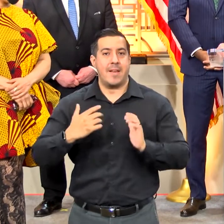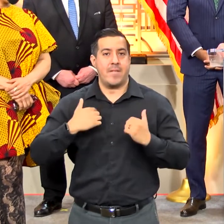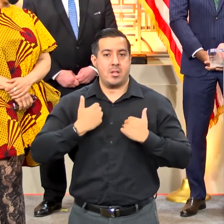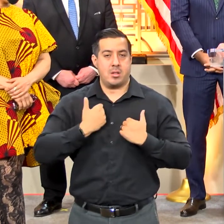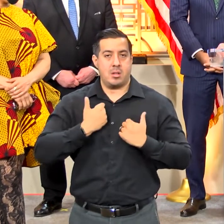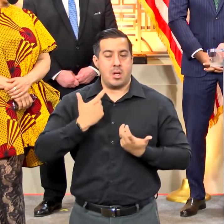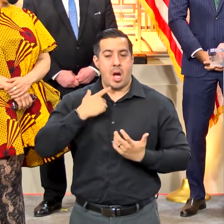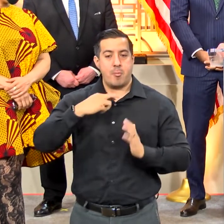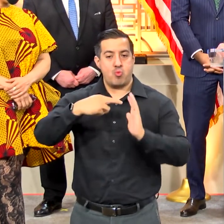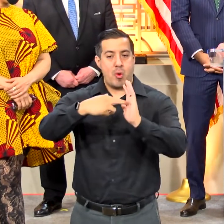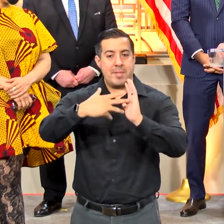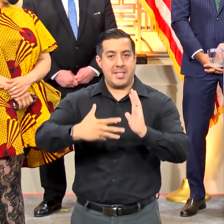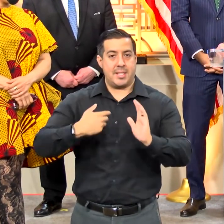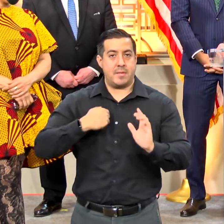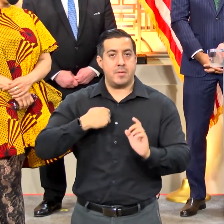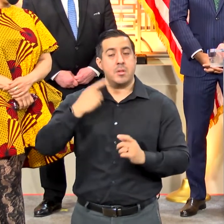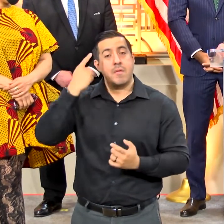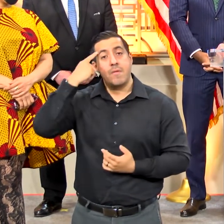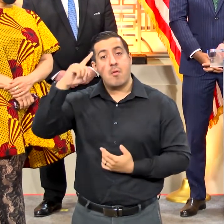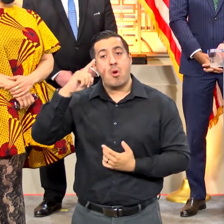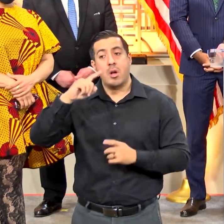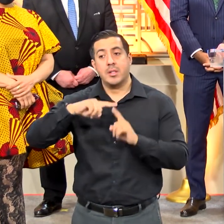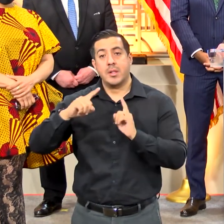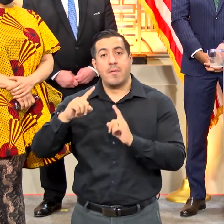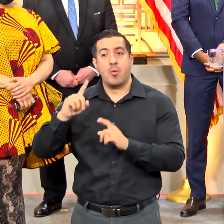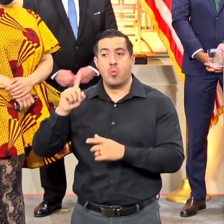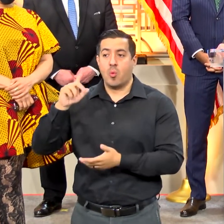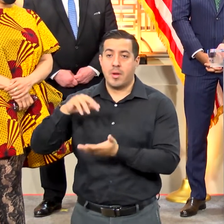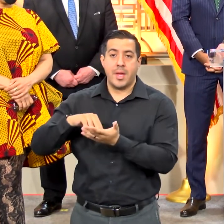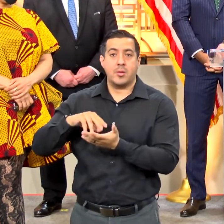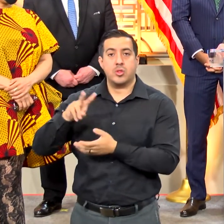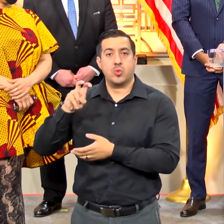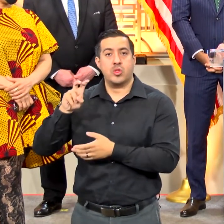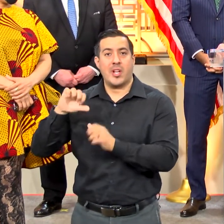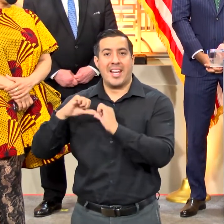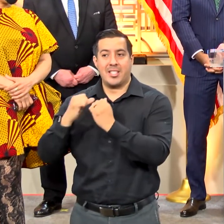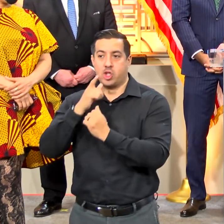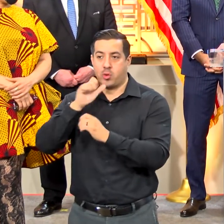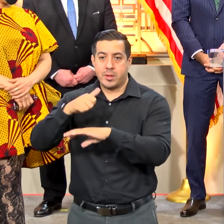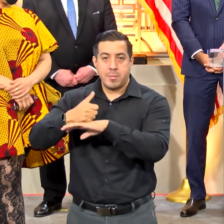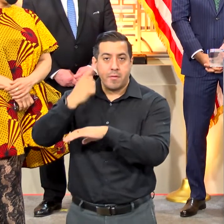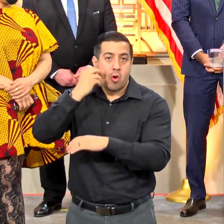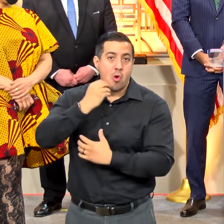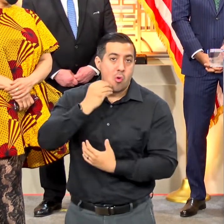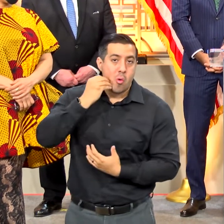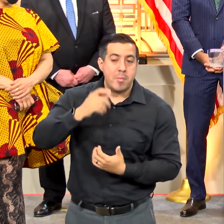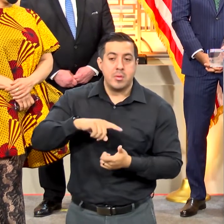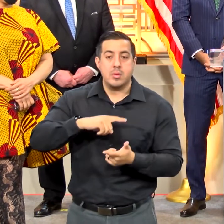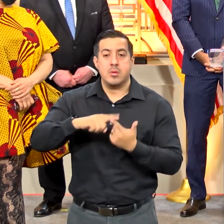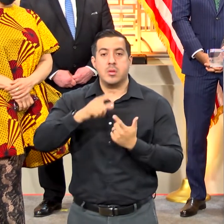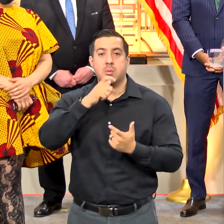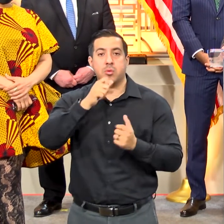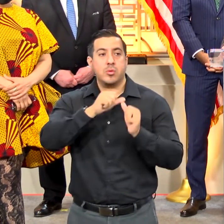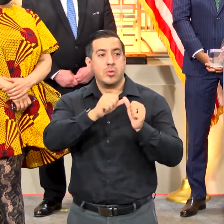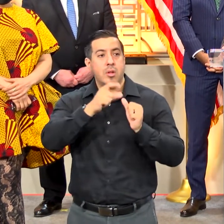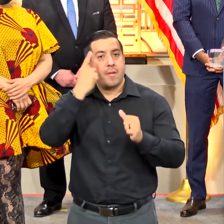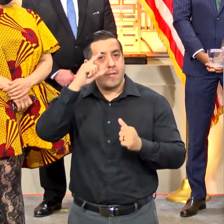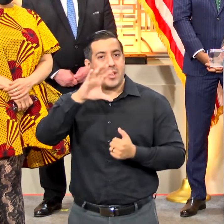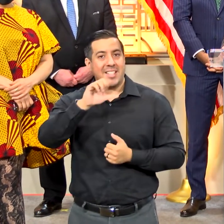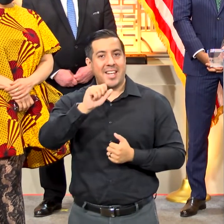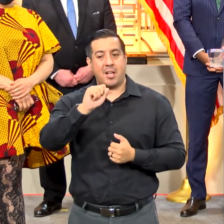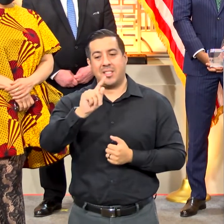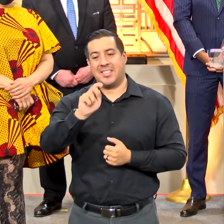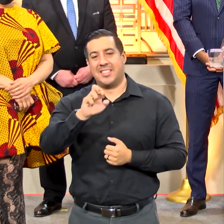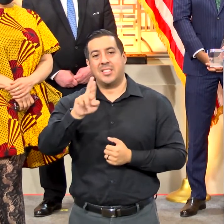representing the more than 100 agencies who make up the Way Home, the folks who run the Continuum of Care Steering